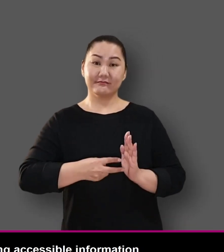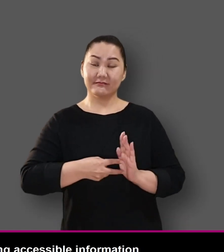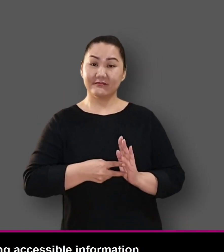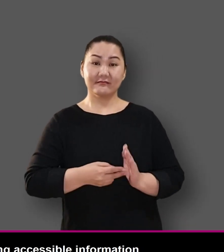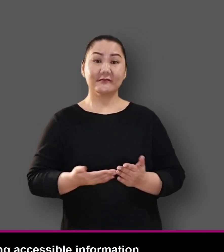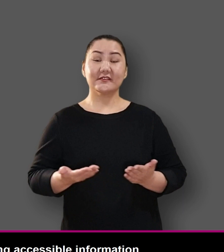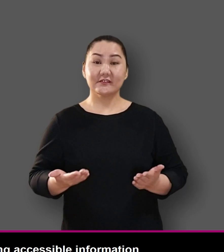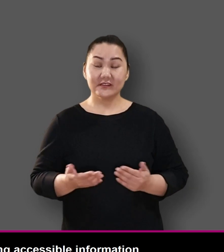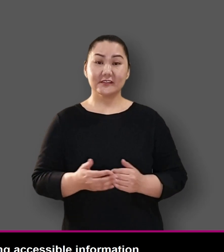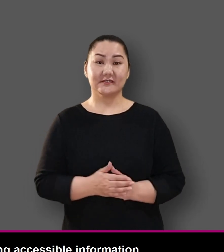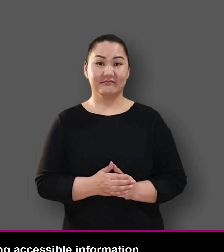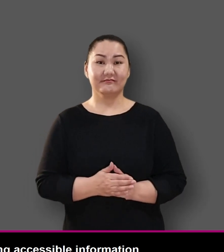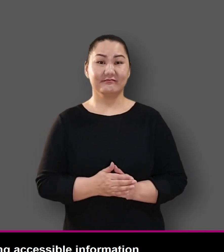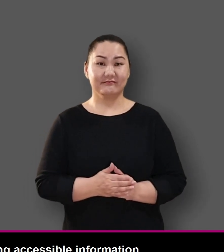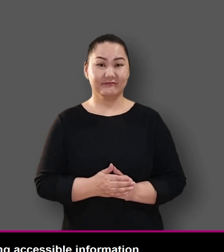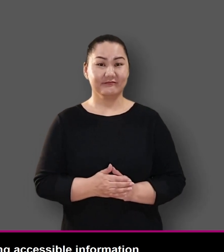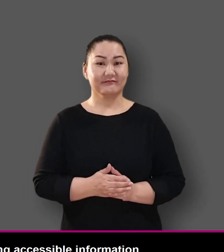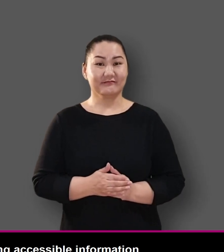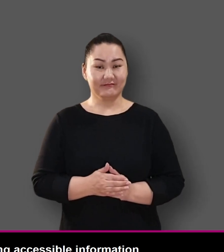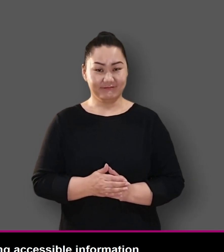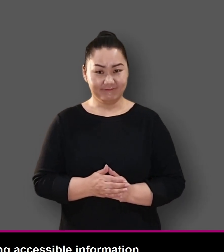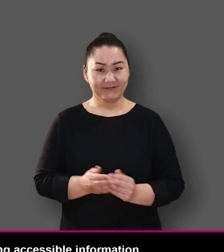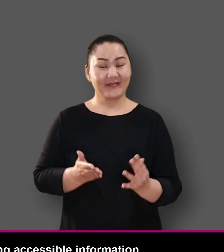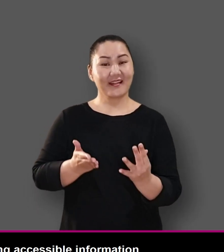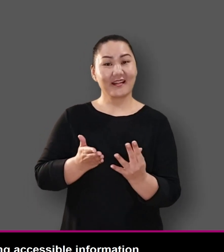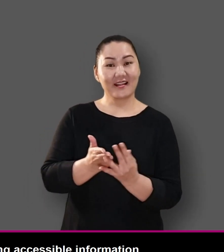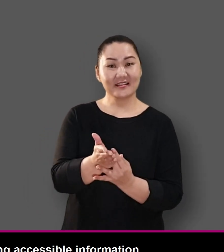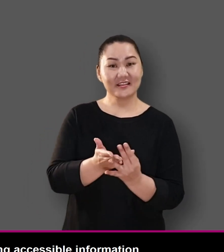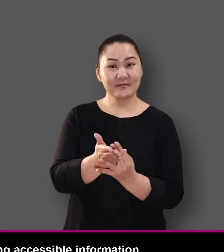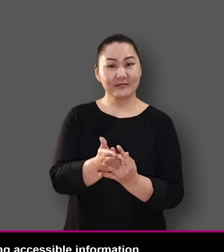This means providing accessible information